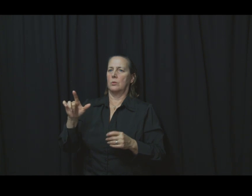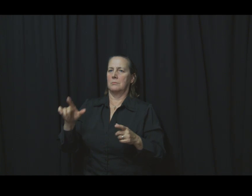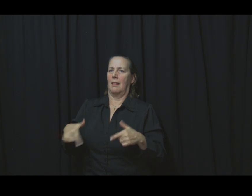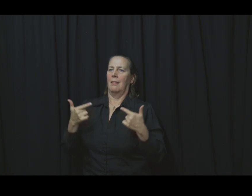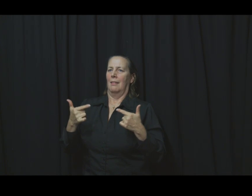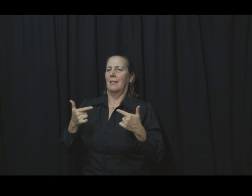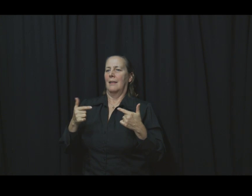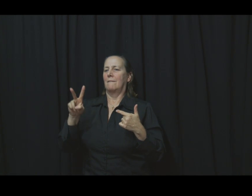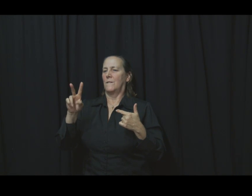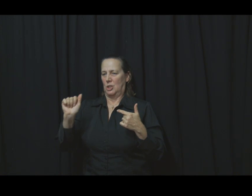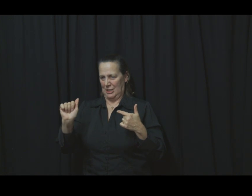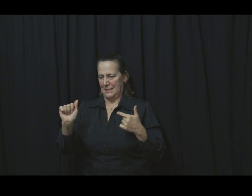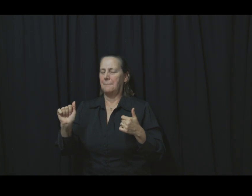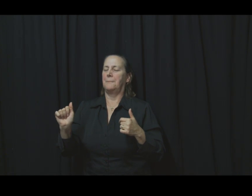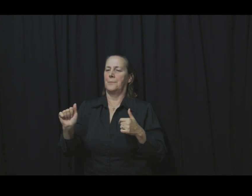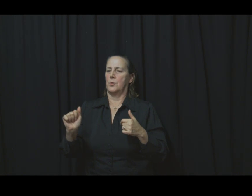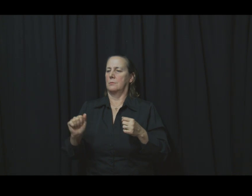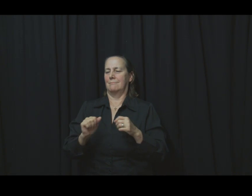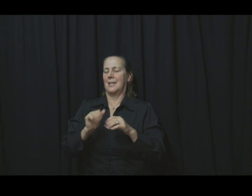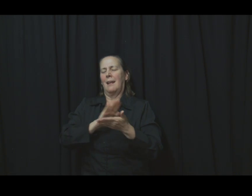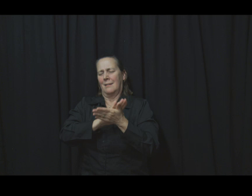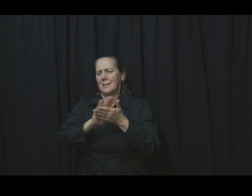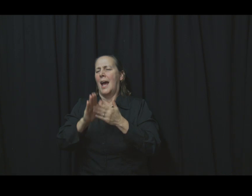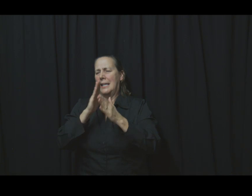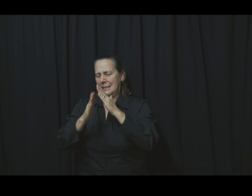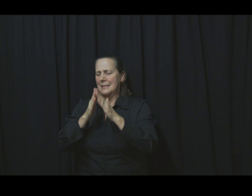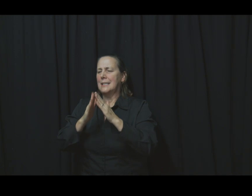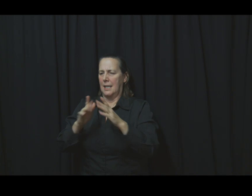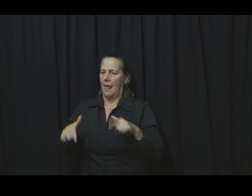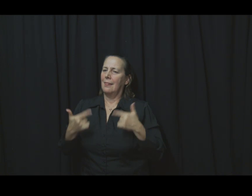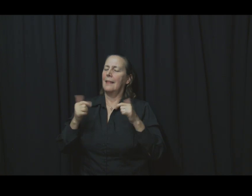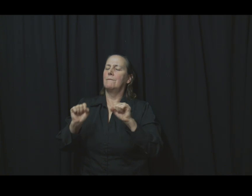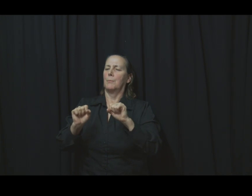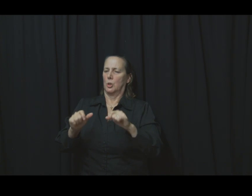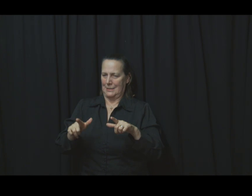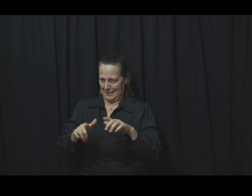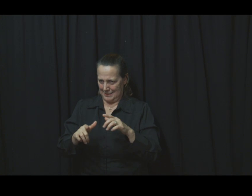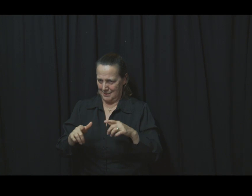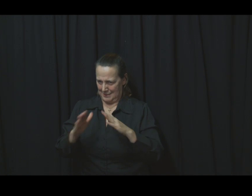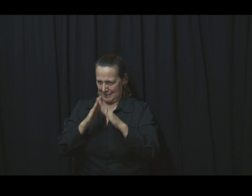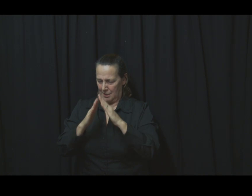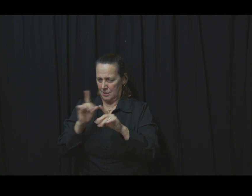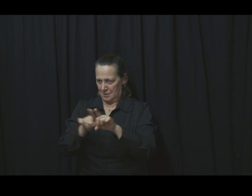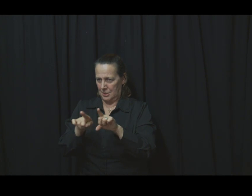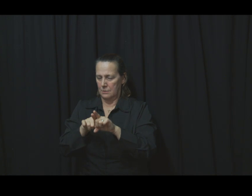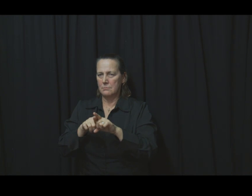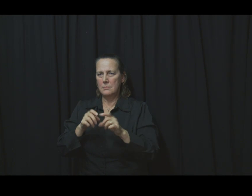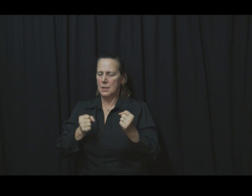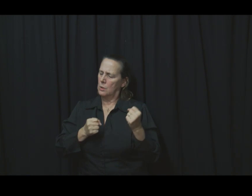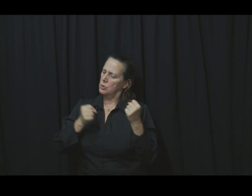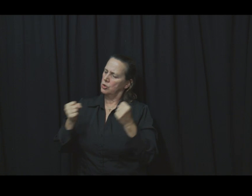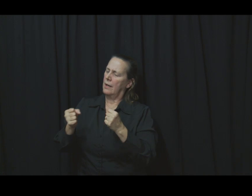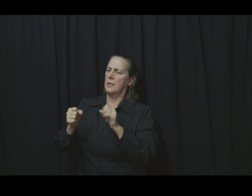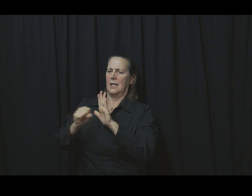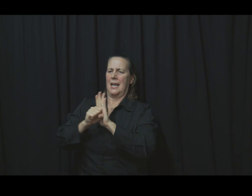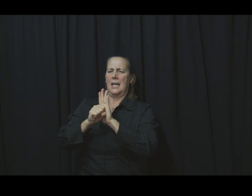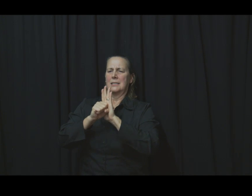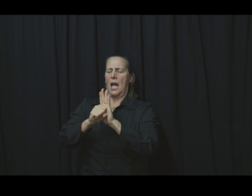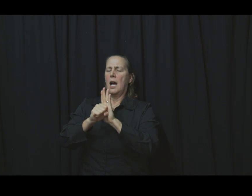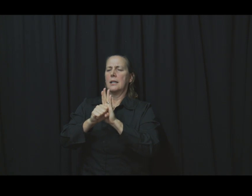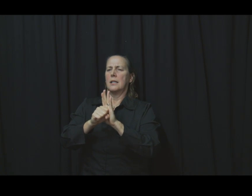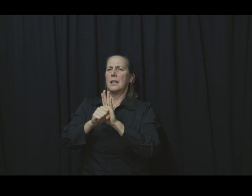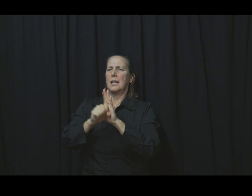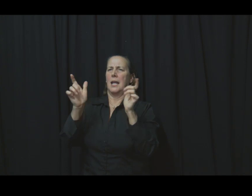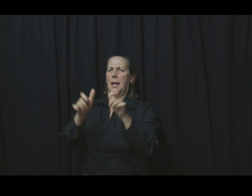It's lovely. And I was driving along, and there was a sign in front of a church, Big